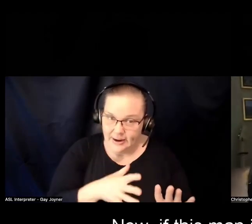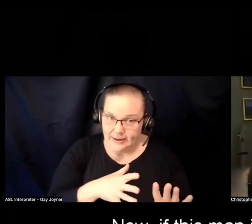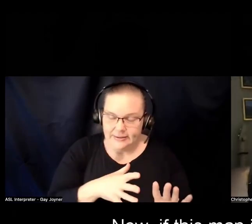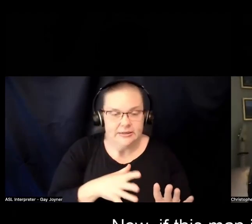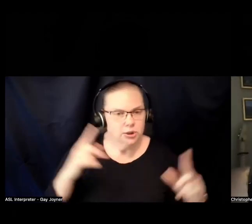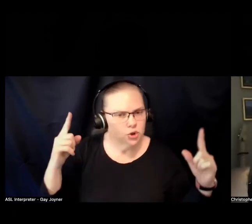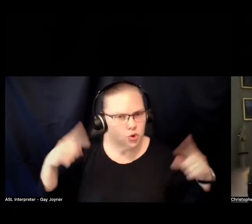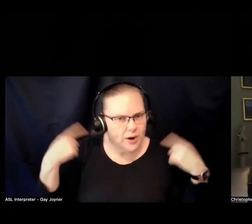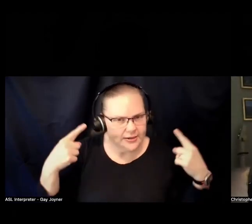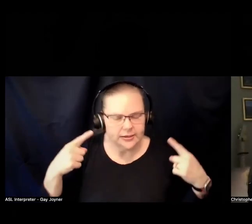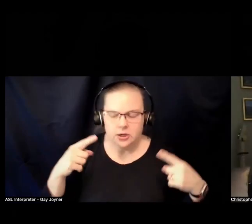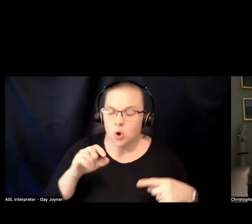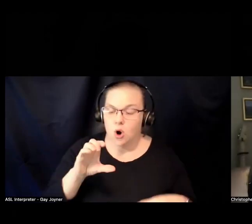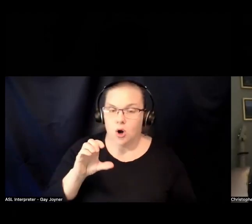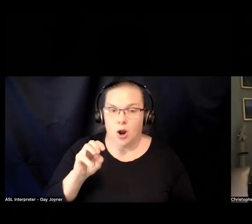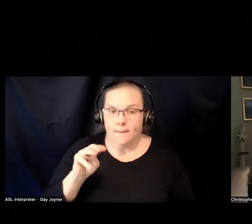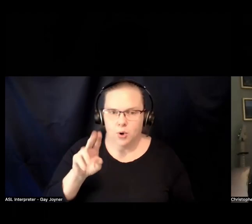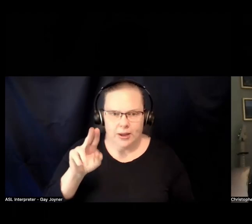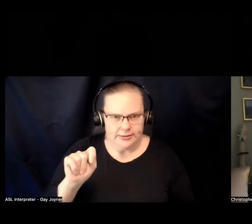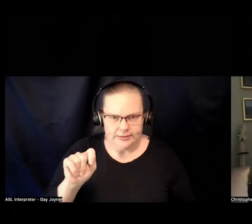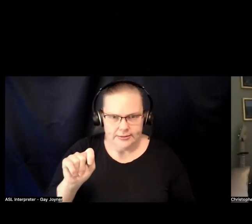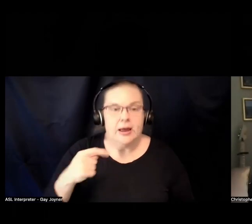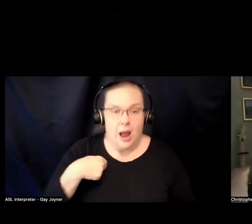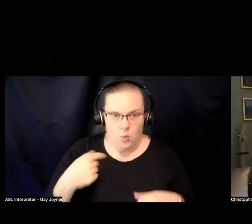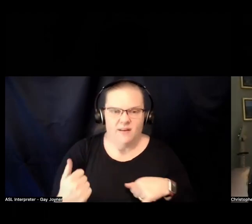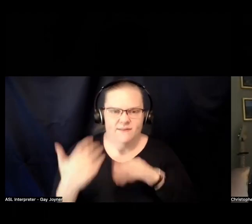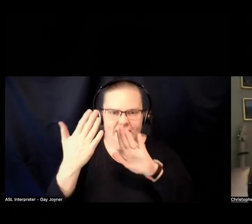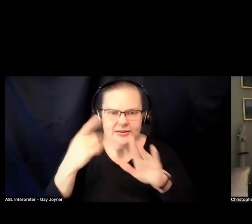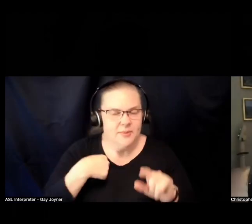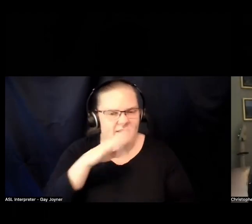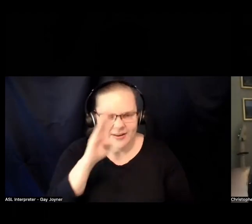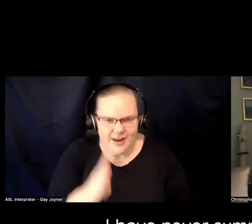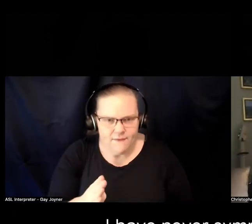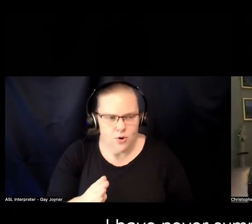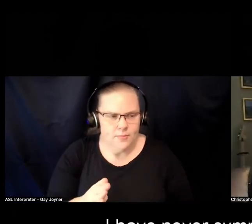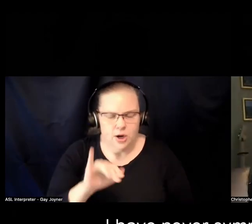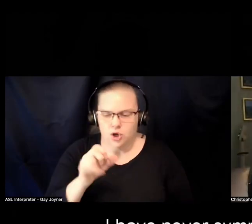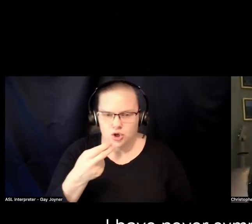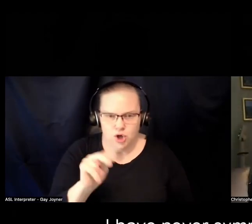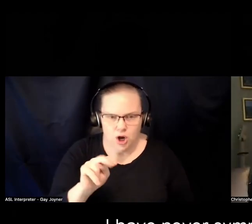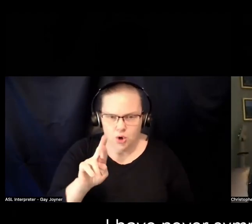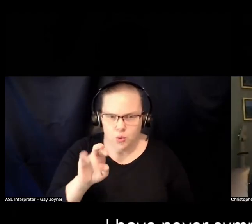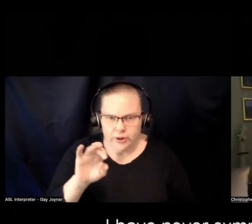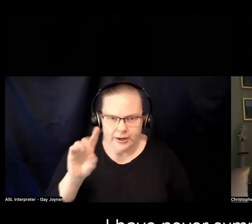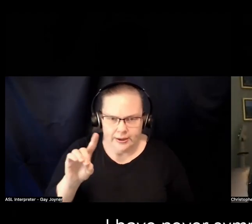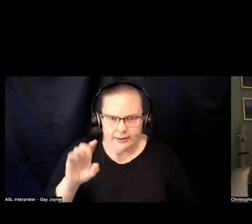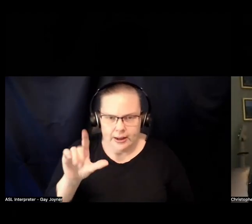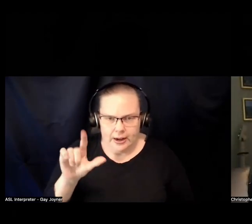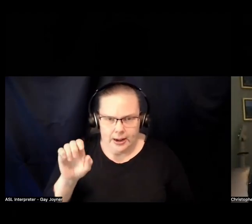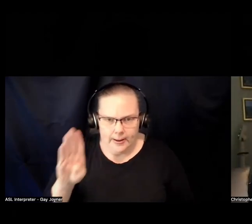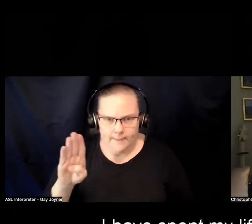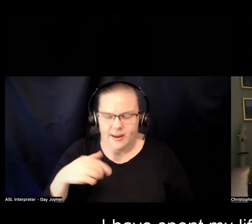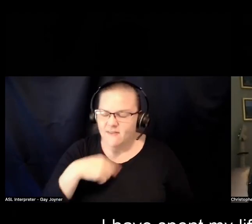want to face him, Senator. I have never been a member of the John Reed Club. I have never been a communist. I have never sympathized with